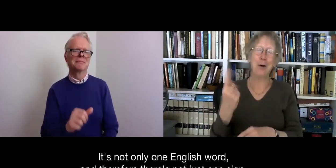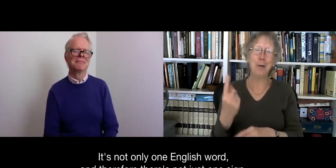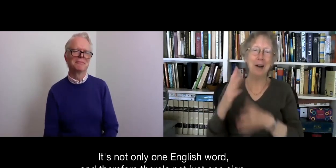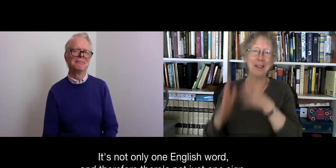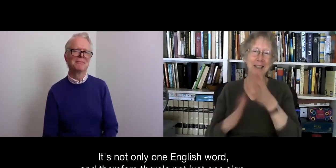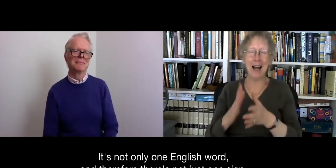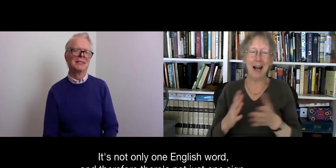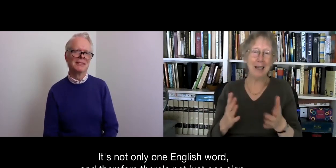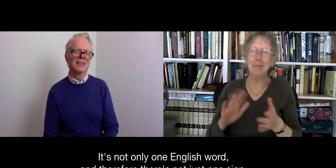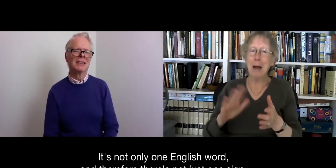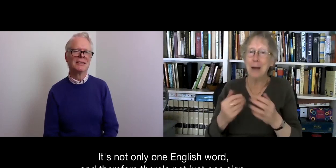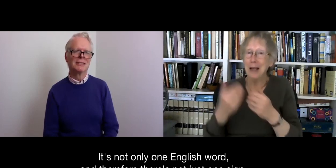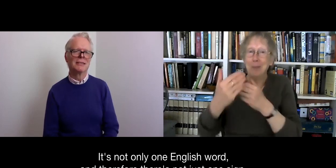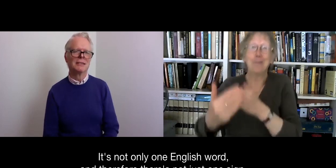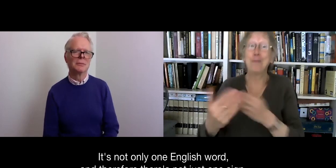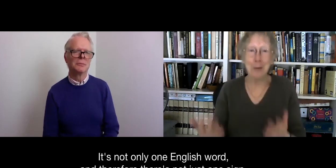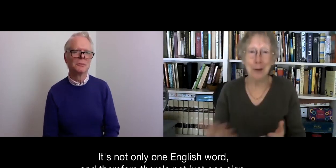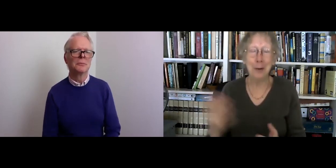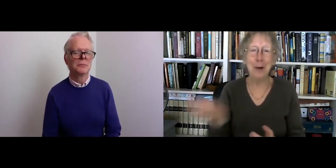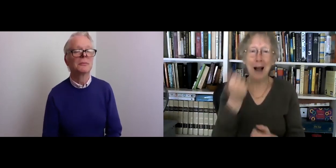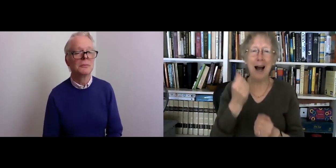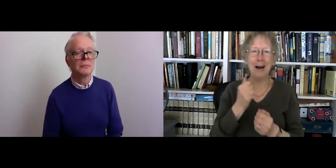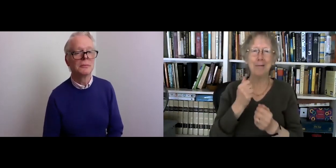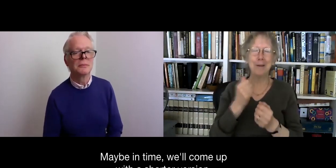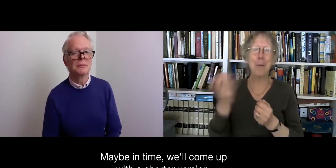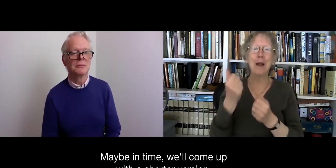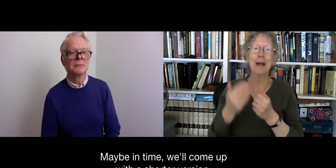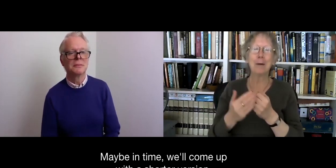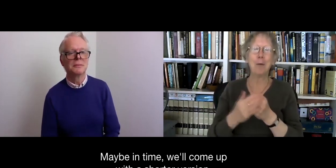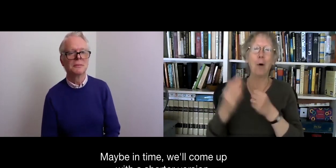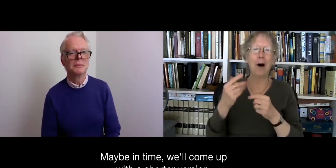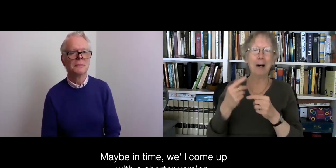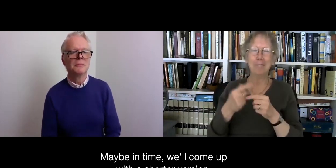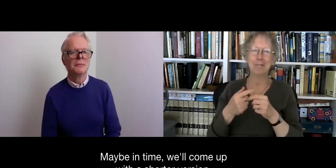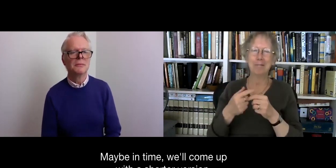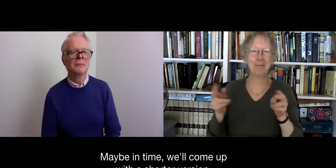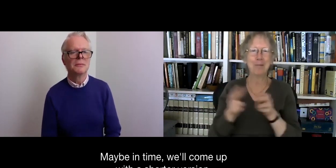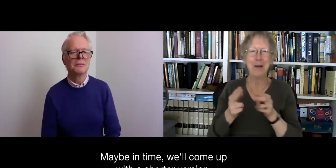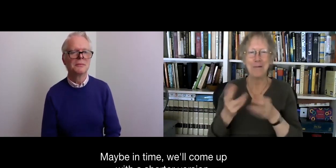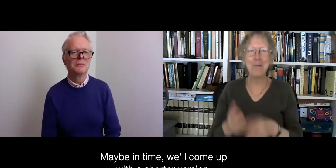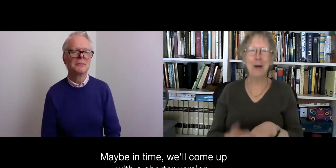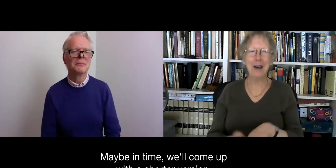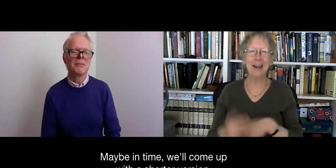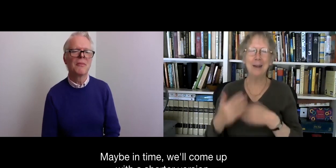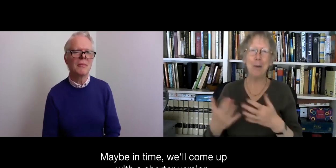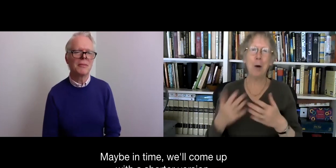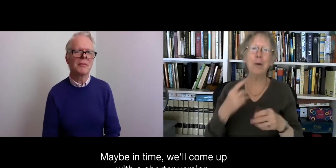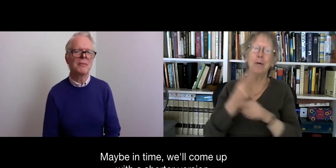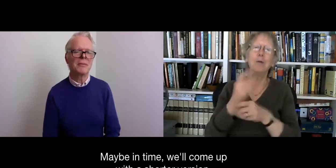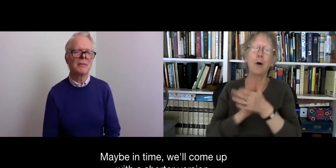word, and therefore there's not just one sign. Maybe in time we'll come up with a shorter